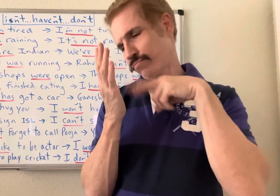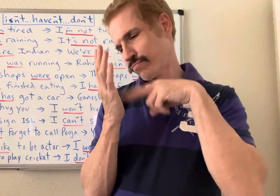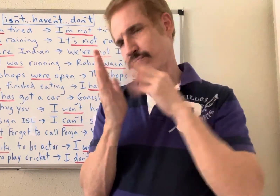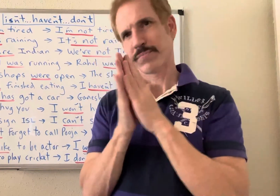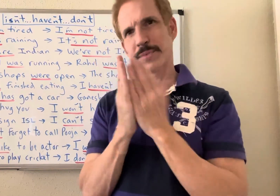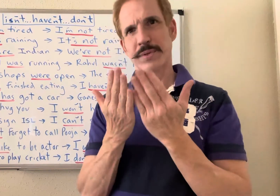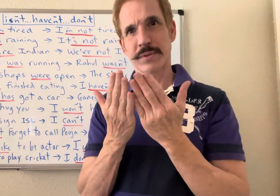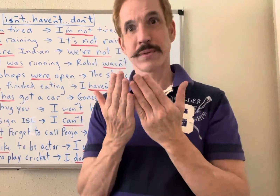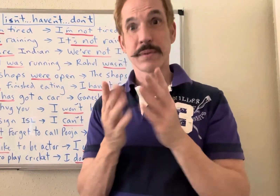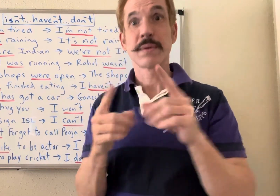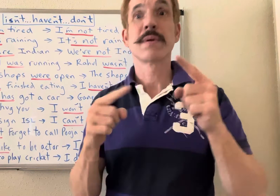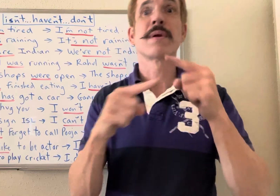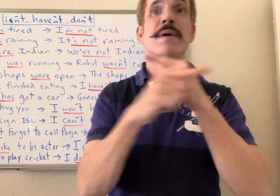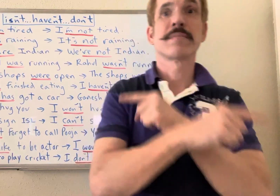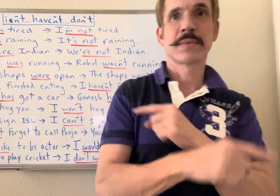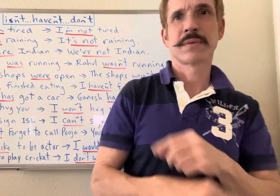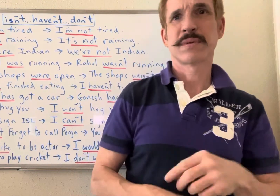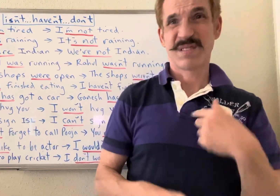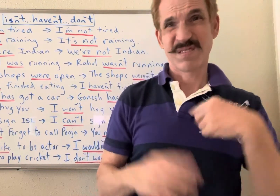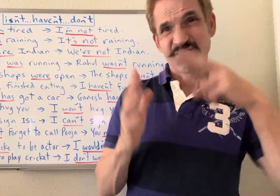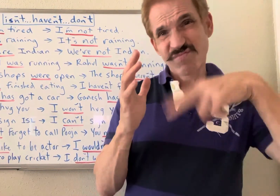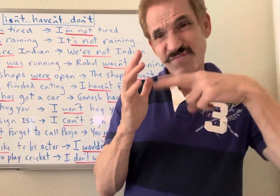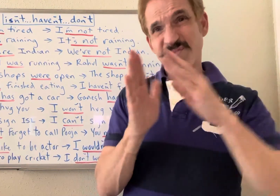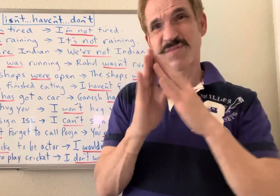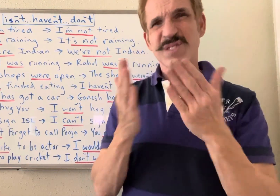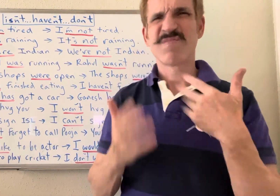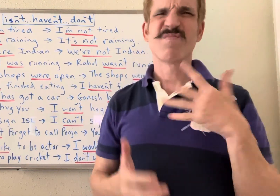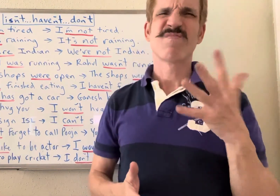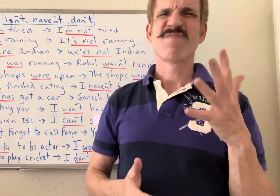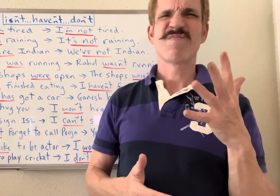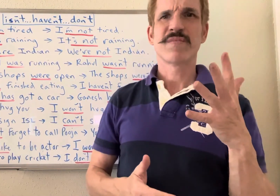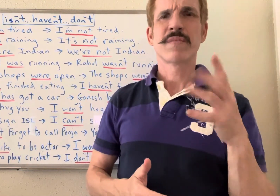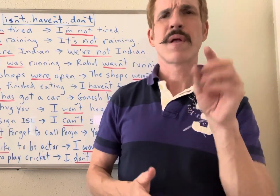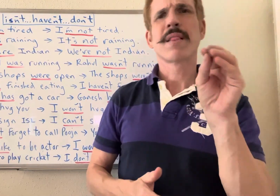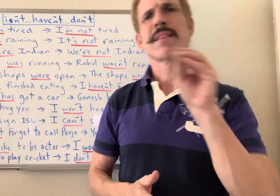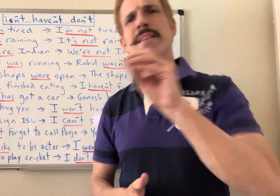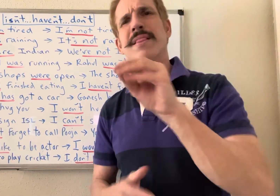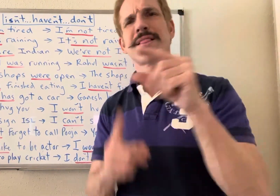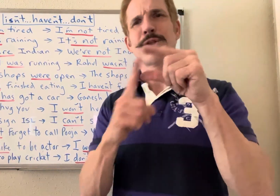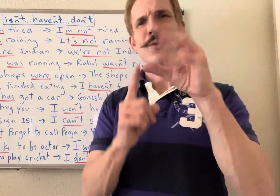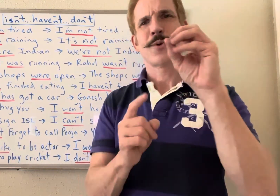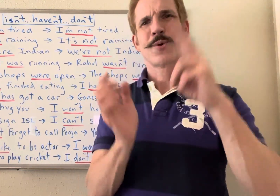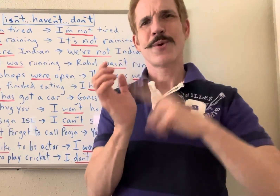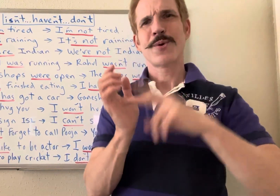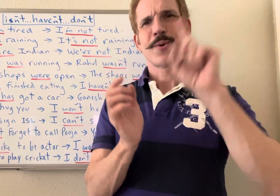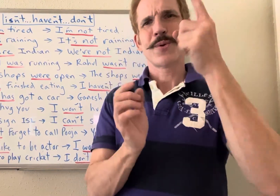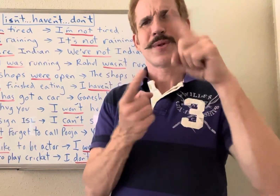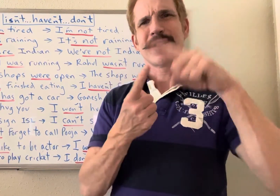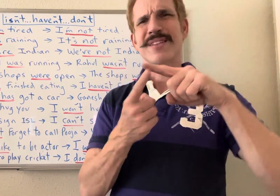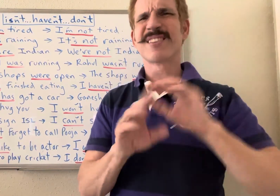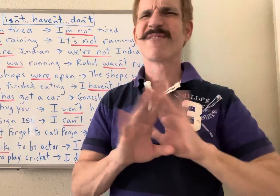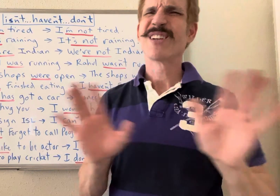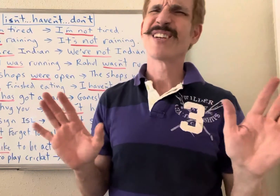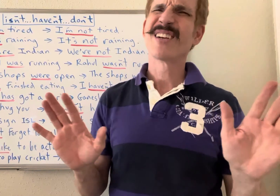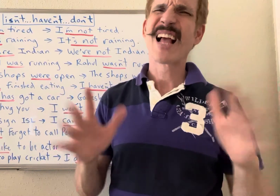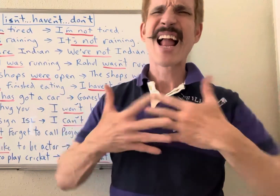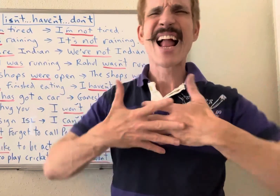your paycheck that are then used to pay the daycare expense. The daycare credit would be for monies that you're out,